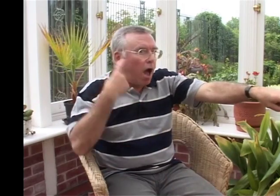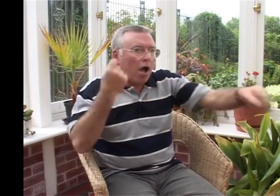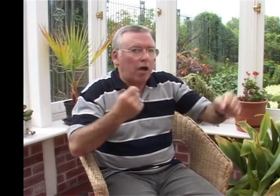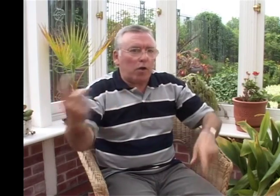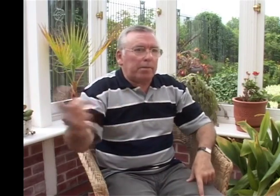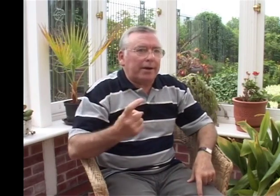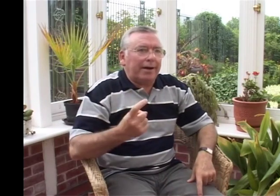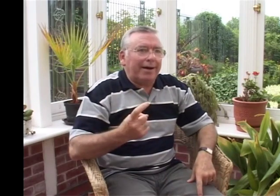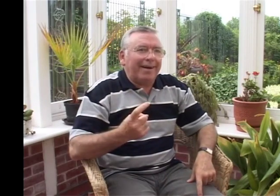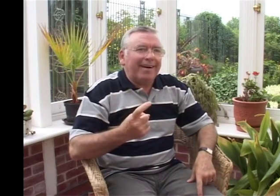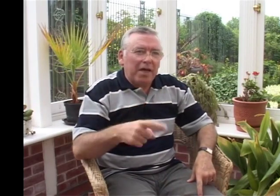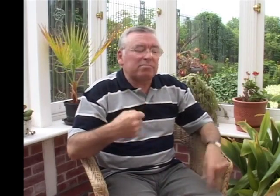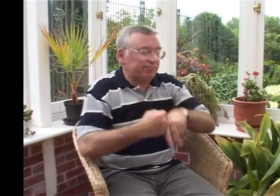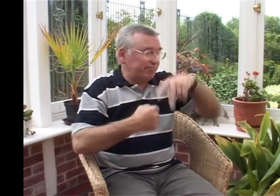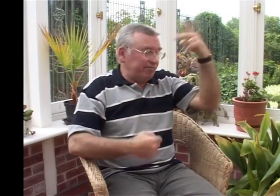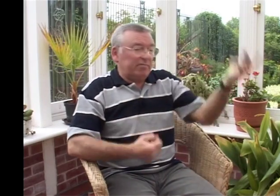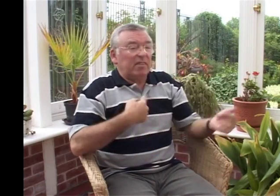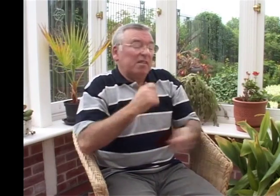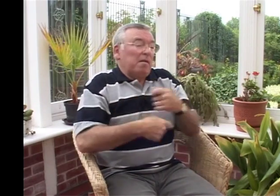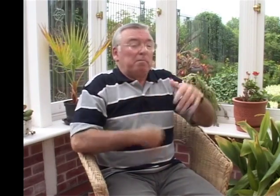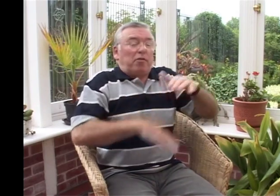hear the car coming, and that's how I became deaf.